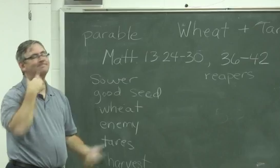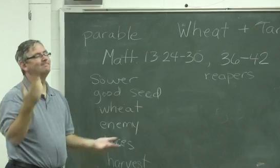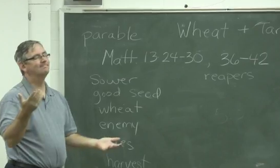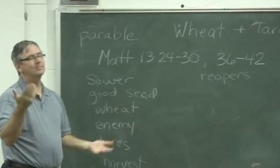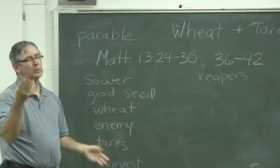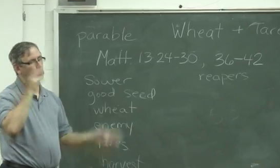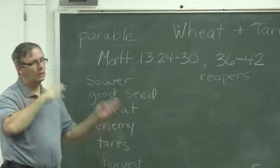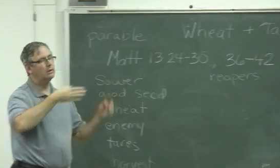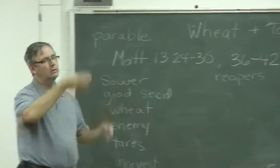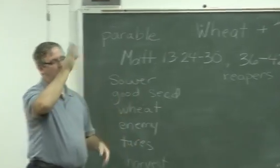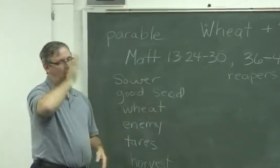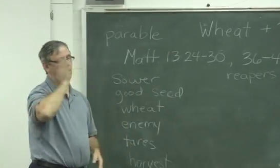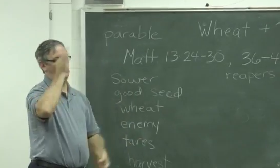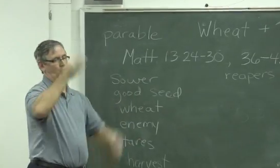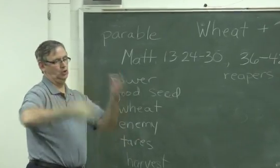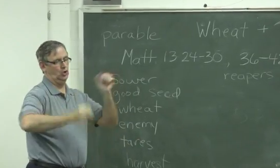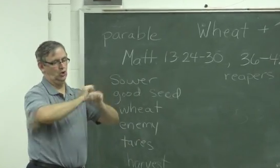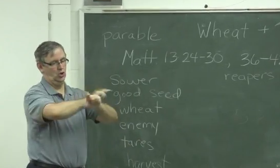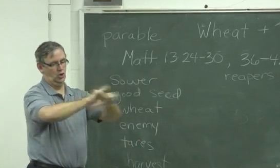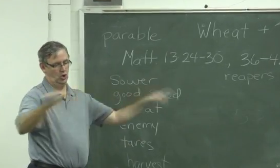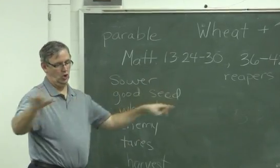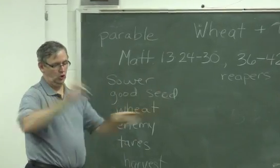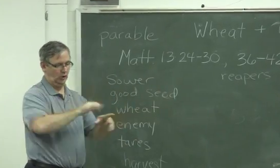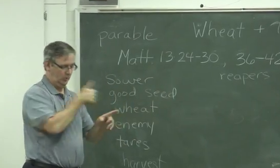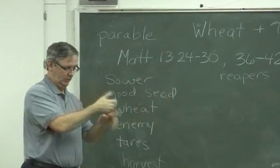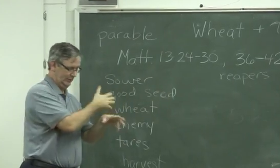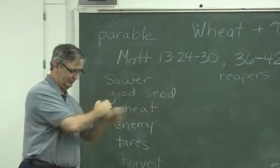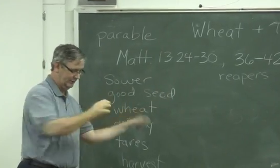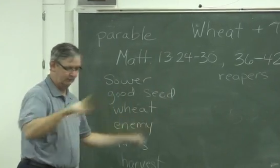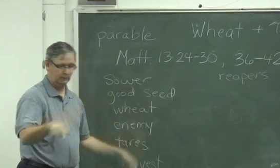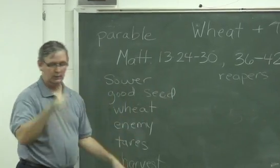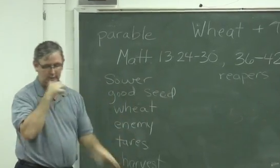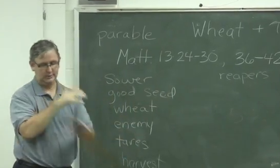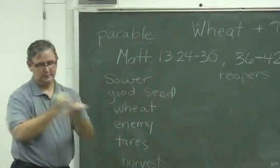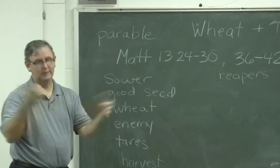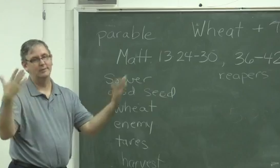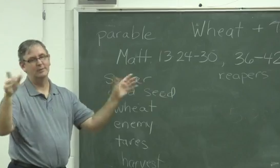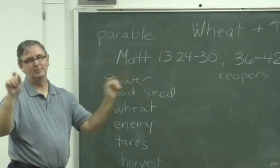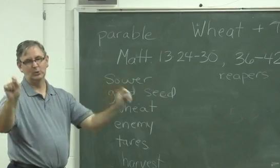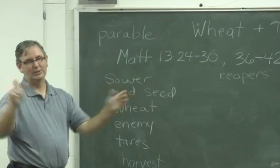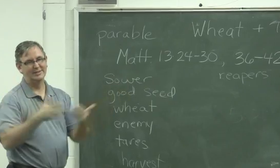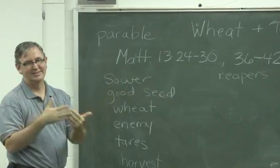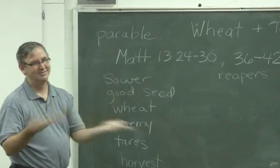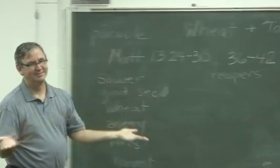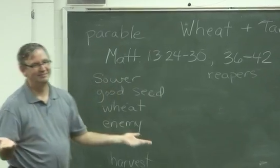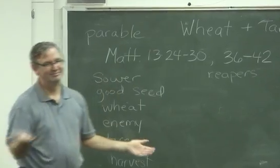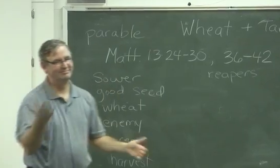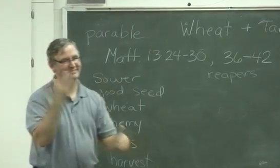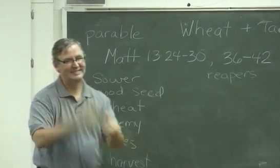Sometimes we think that a person is Christian, but really he's not. We're sometimes fooled by